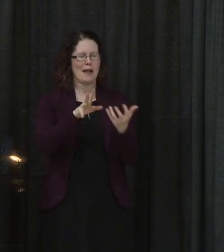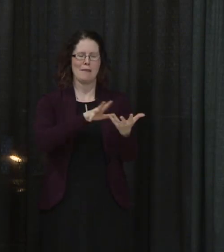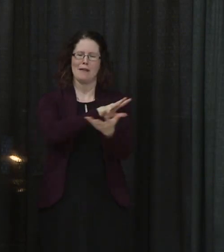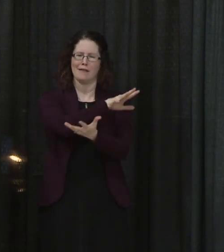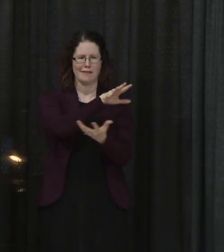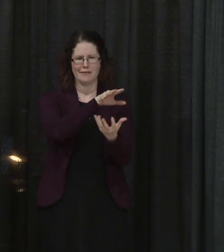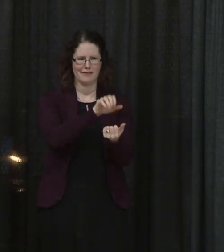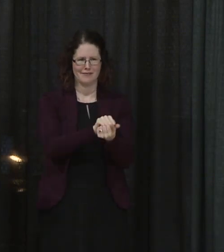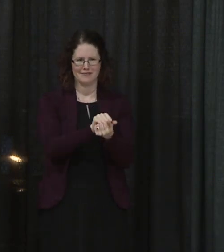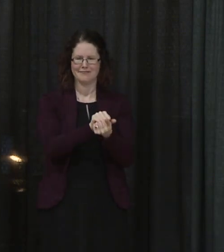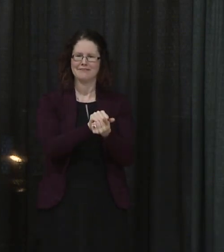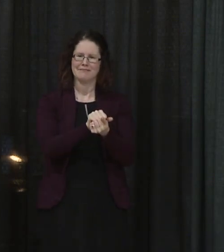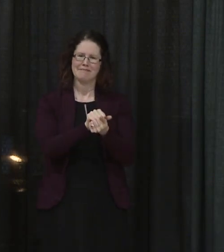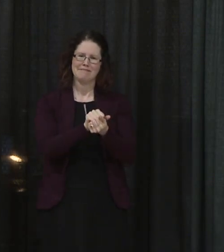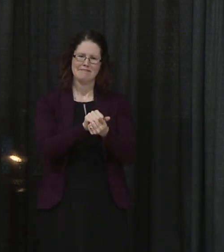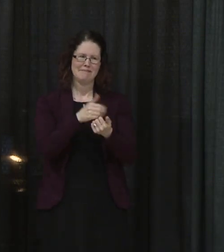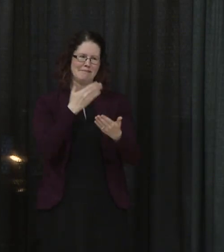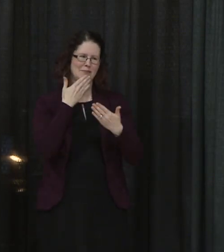Well done.